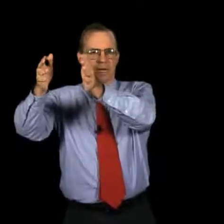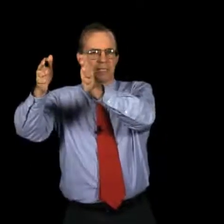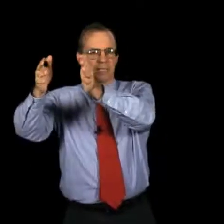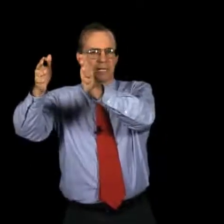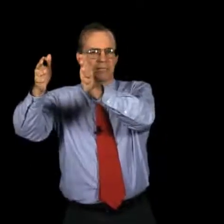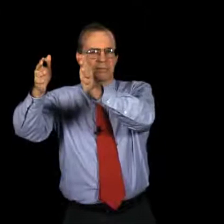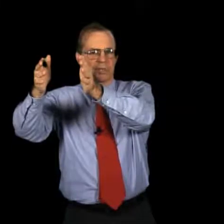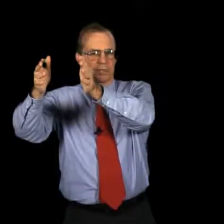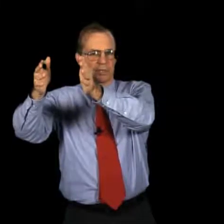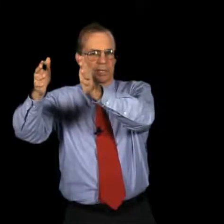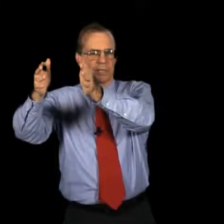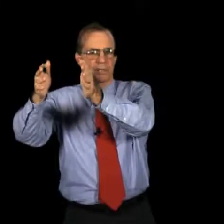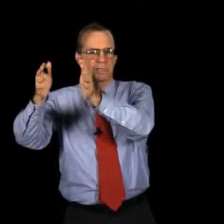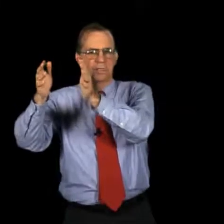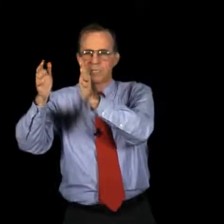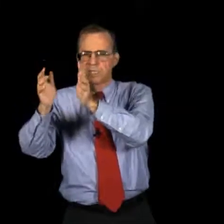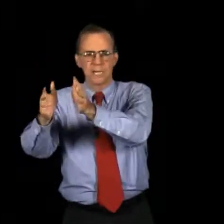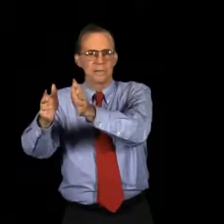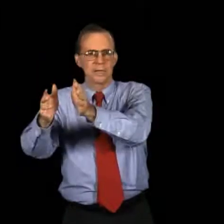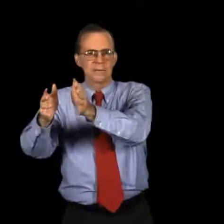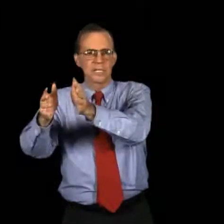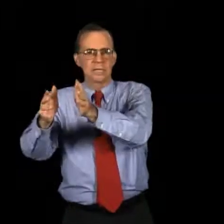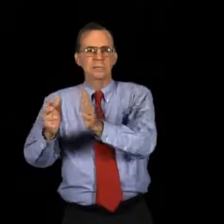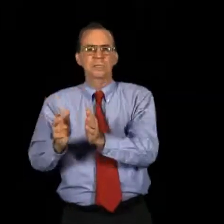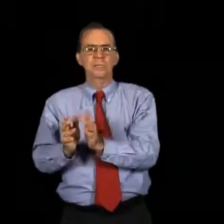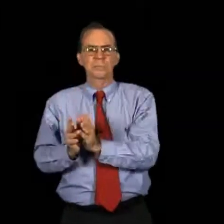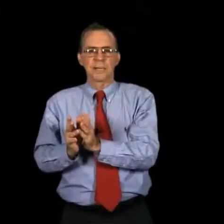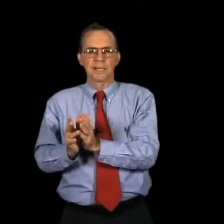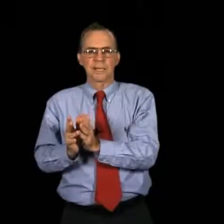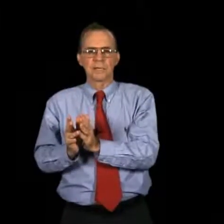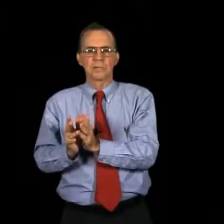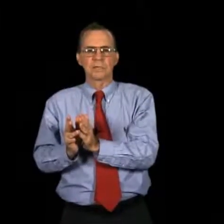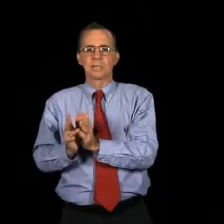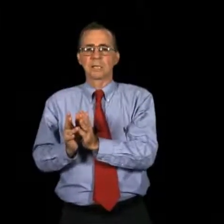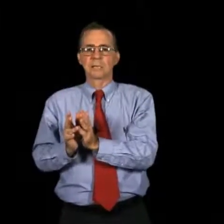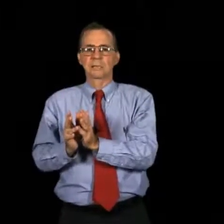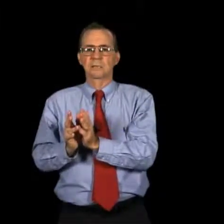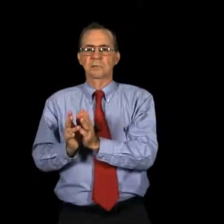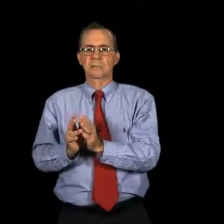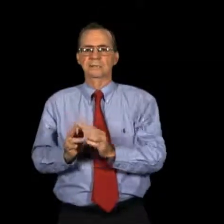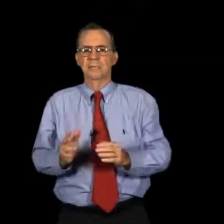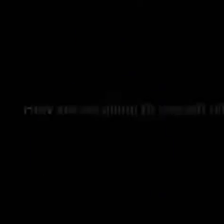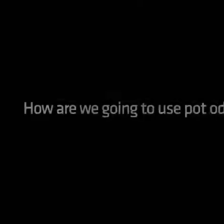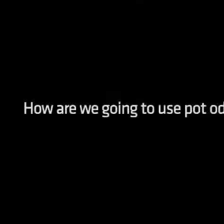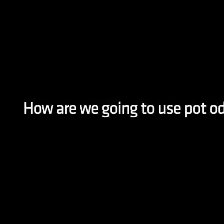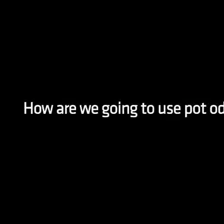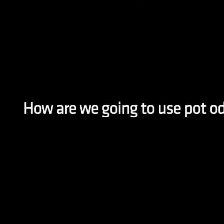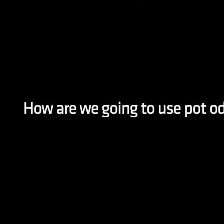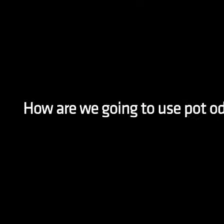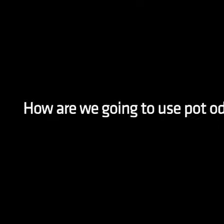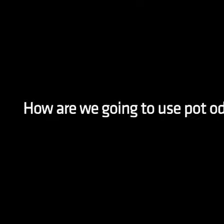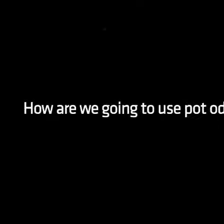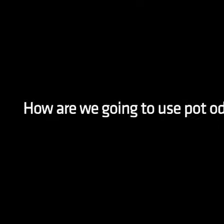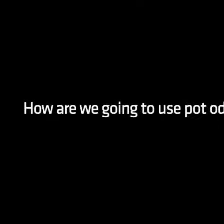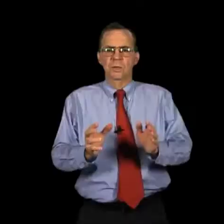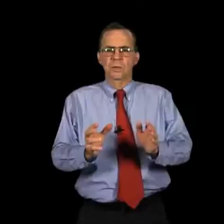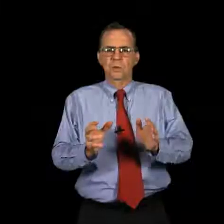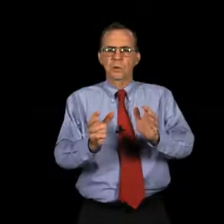Pot size of $100, same bet of 10, your pot odds are 10 to 1. How are we going to use pot odds? We want